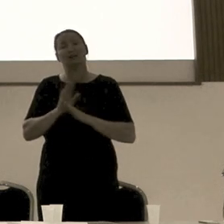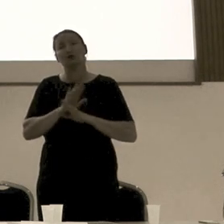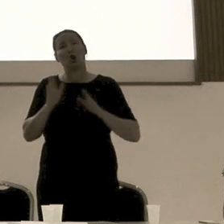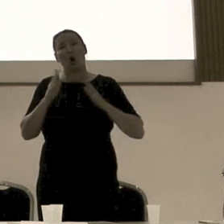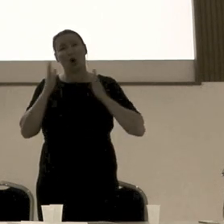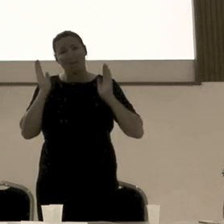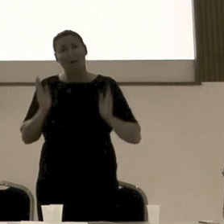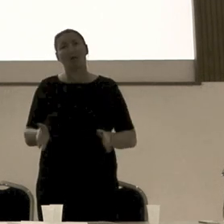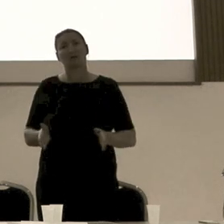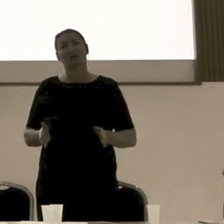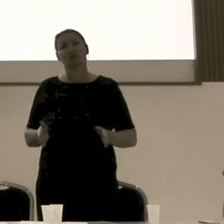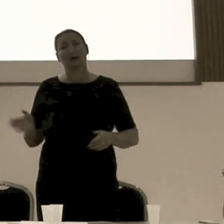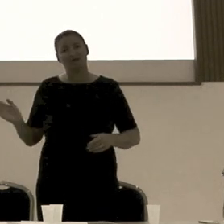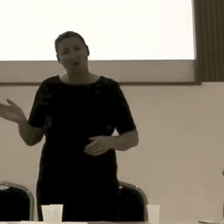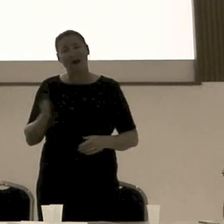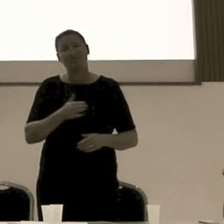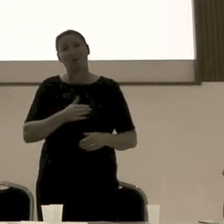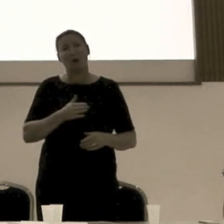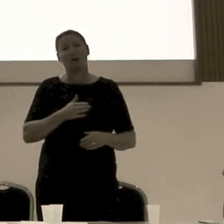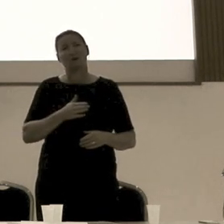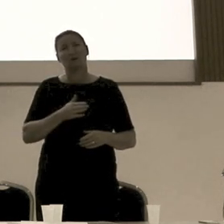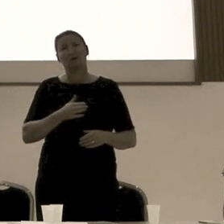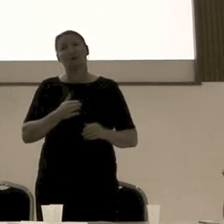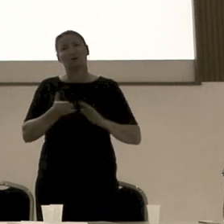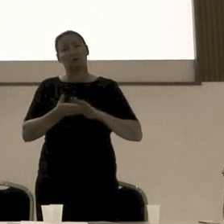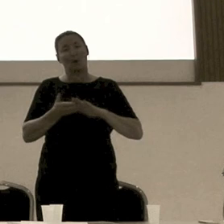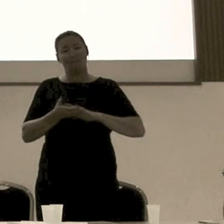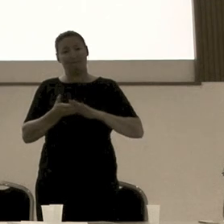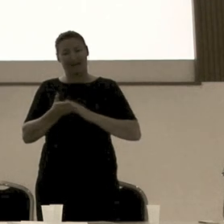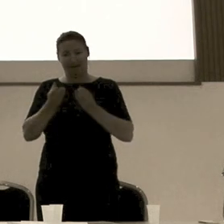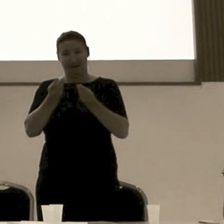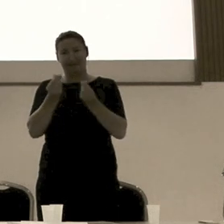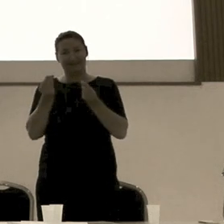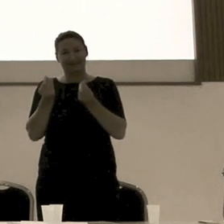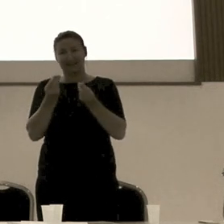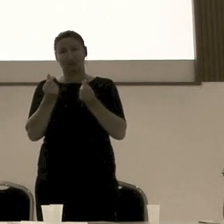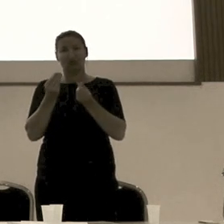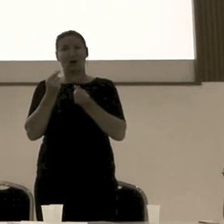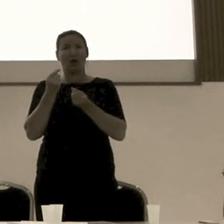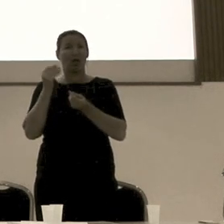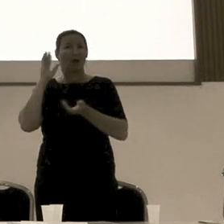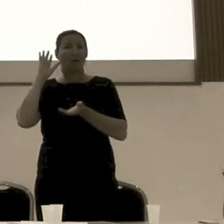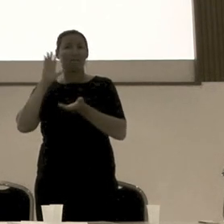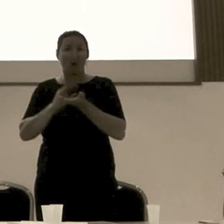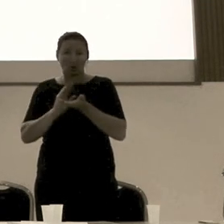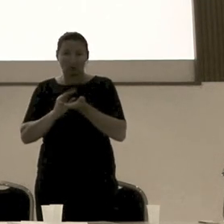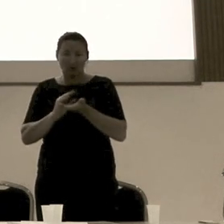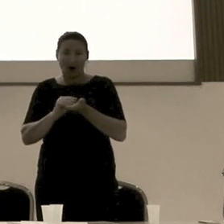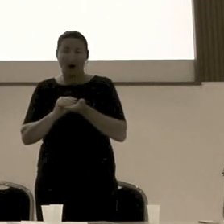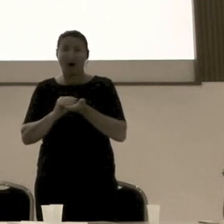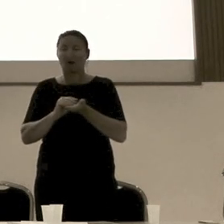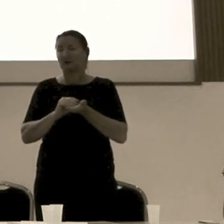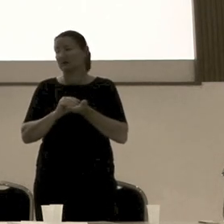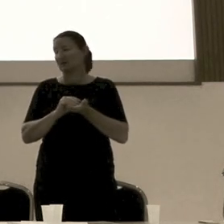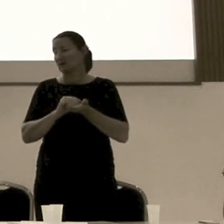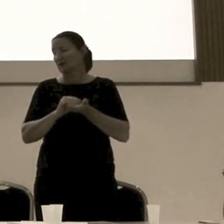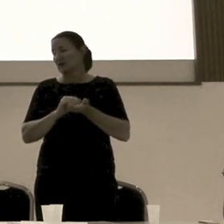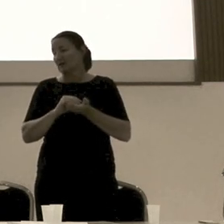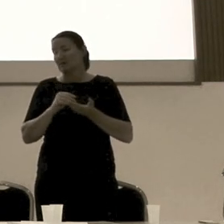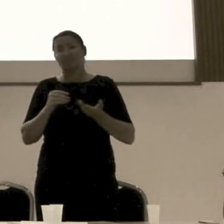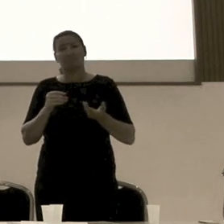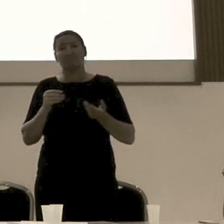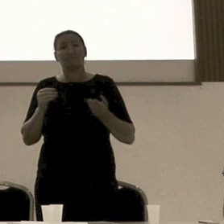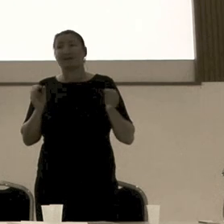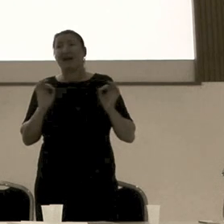everyone. So meaning that the materials, the podcasts, the anything they are trying